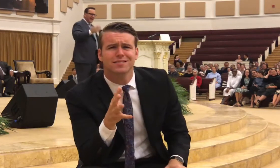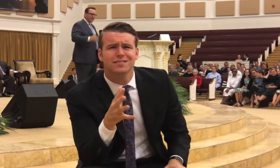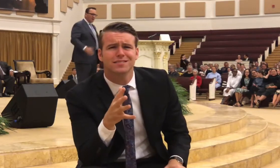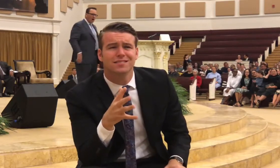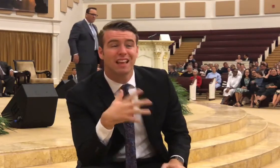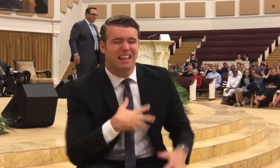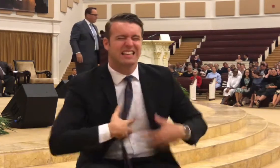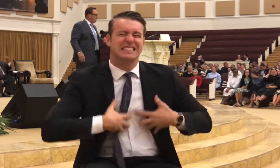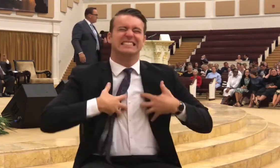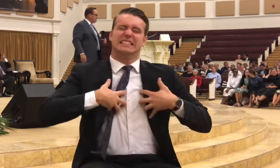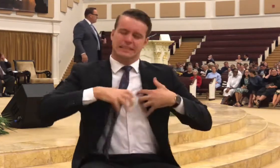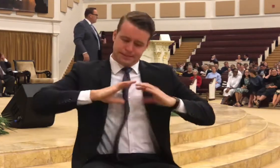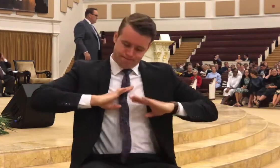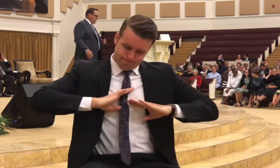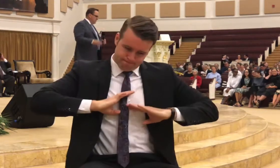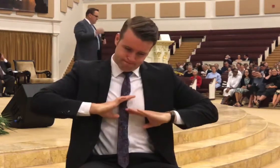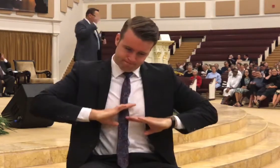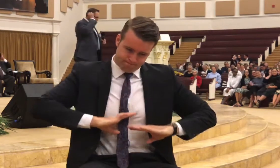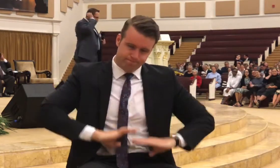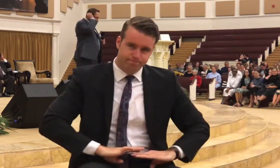Shut that anger off.